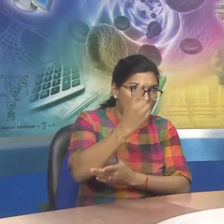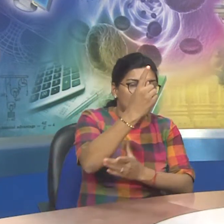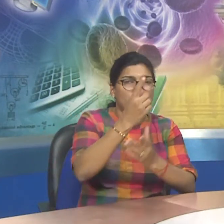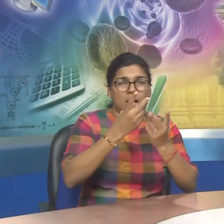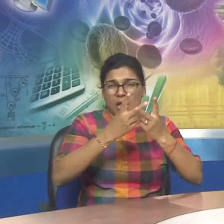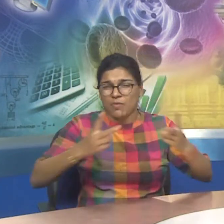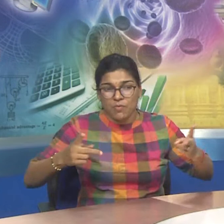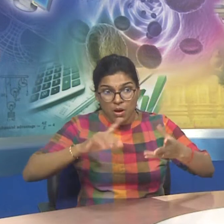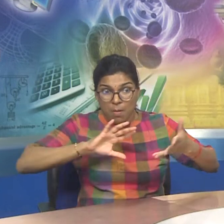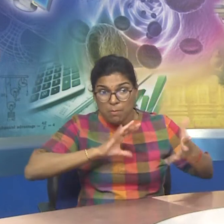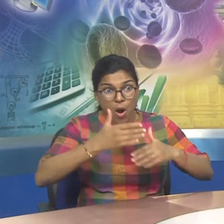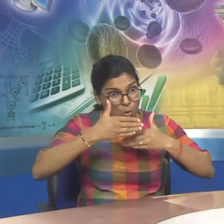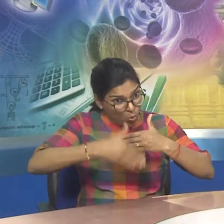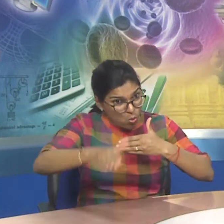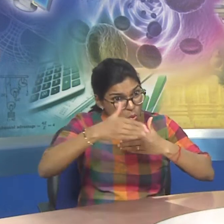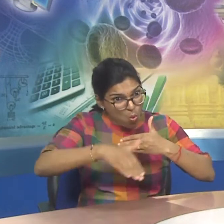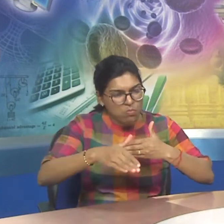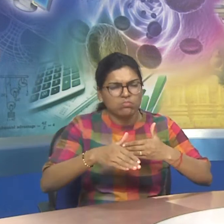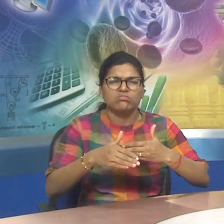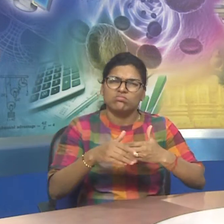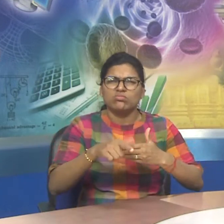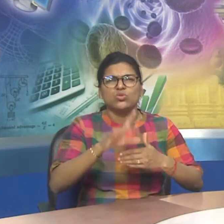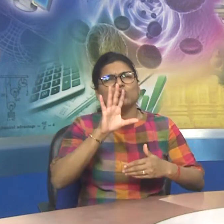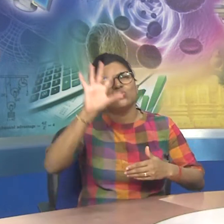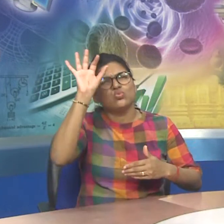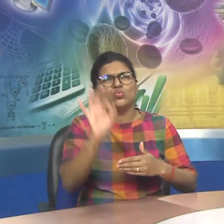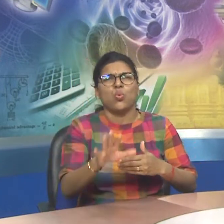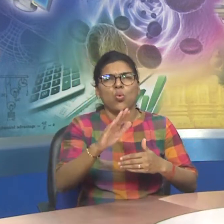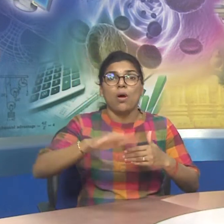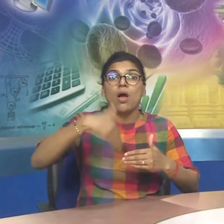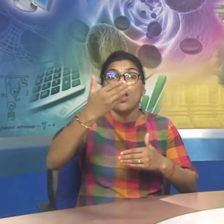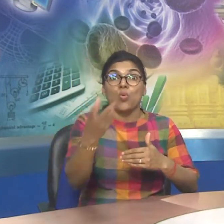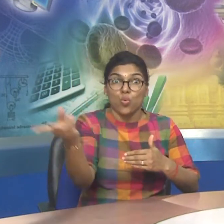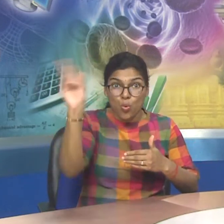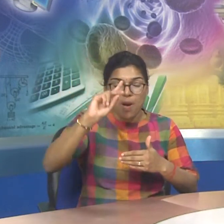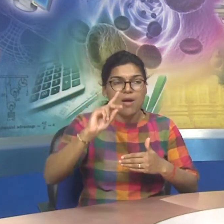to grown-ups who have created destructive weapons?